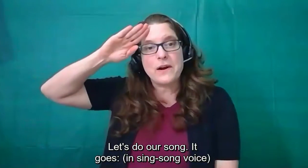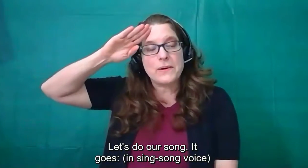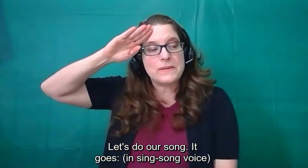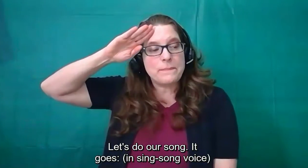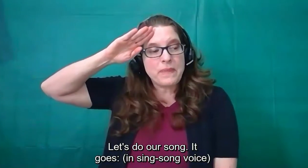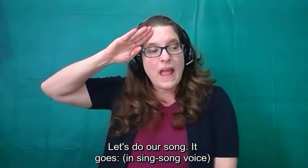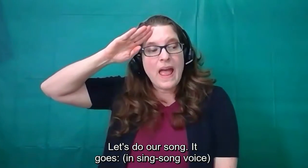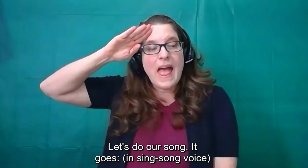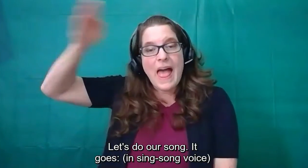goes,